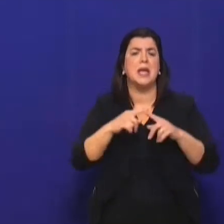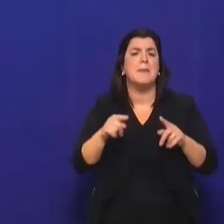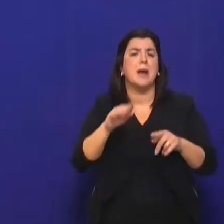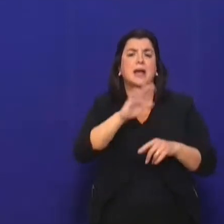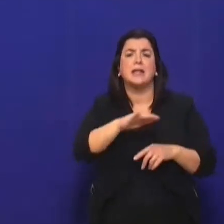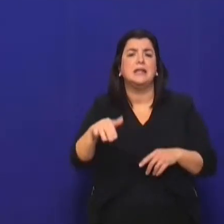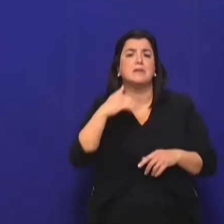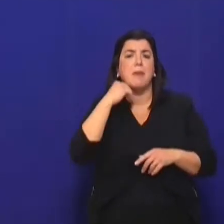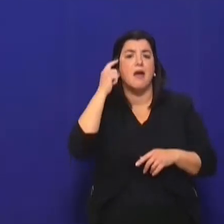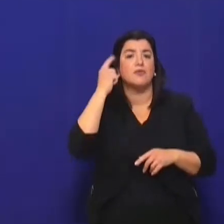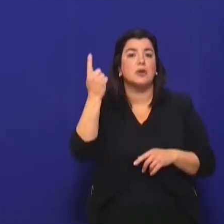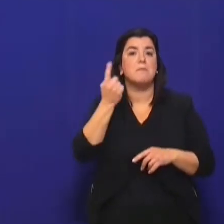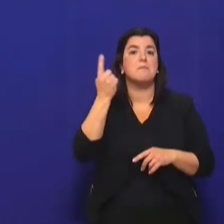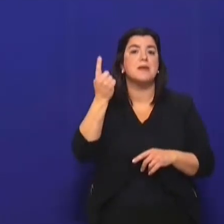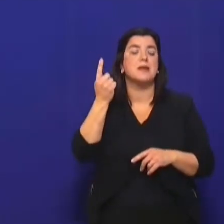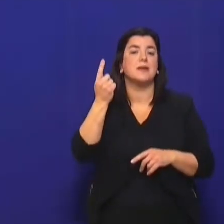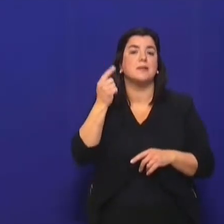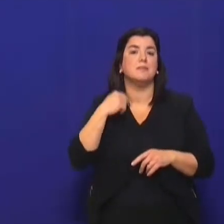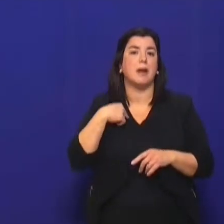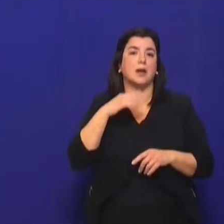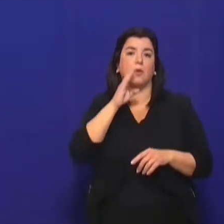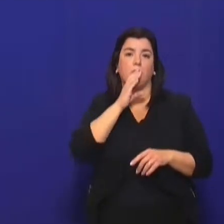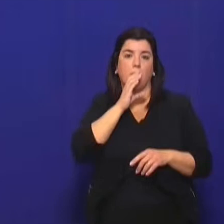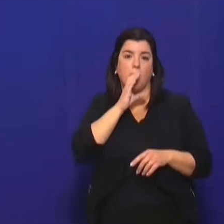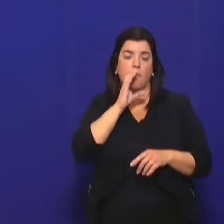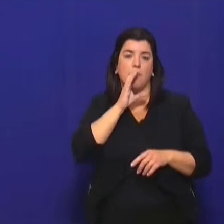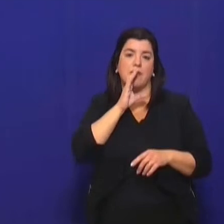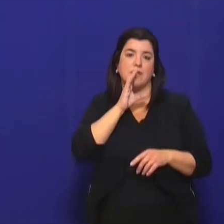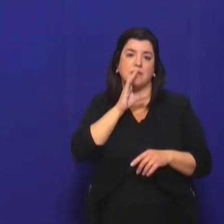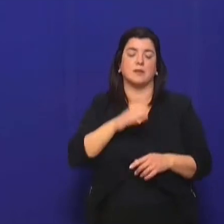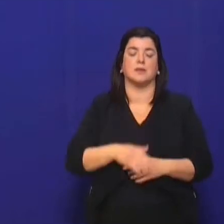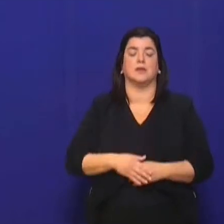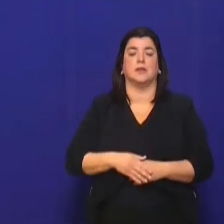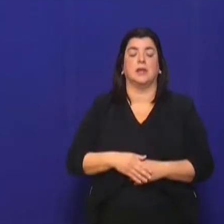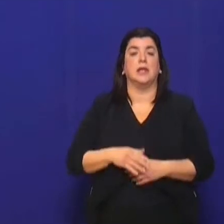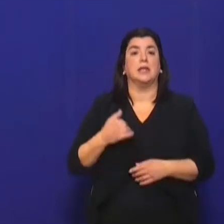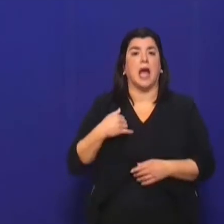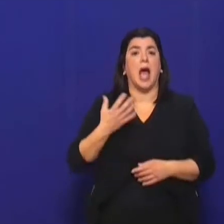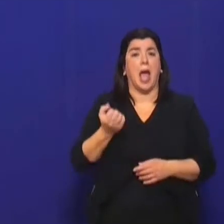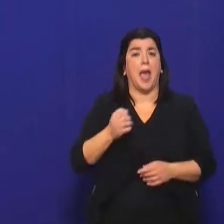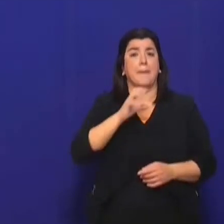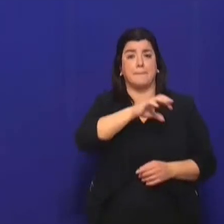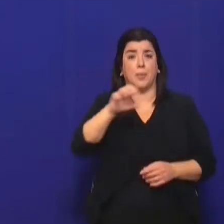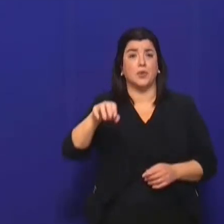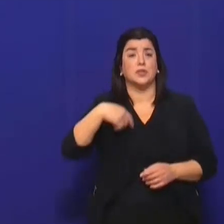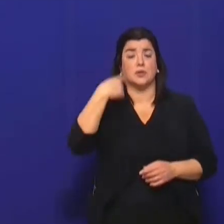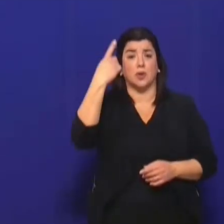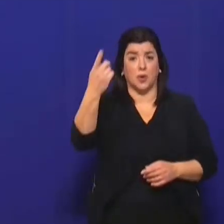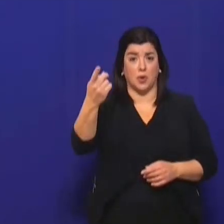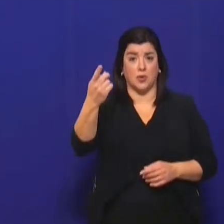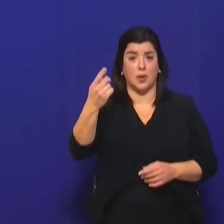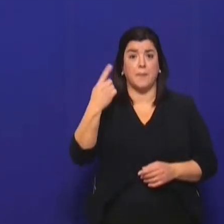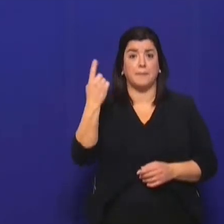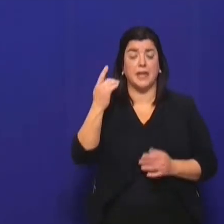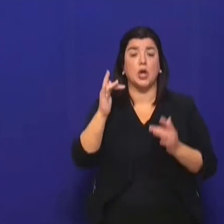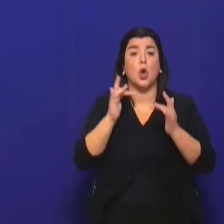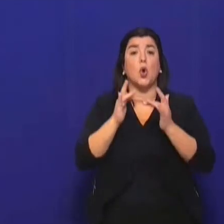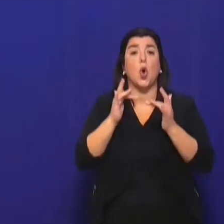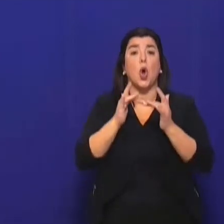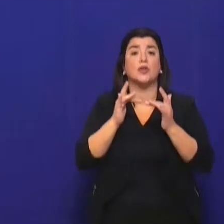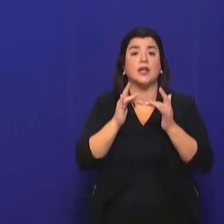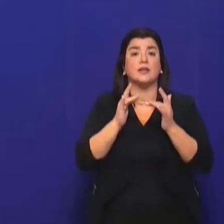Jekk inħarsu naqra lejn countries oħrajn li għandhom ukoll dan il-contact tracing